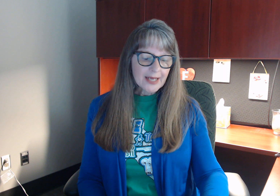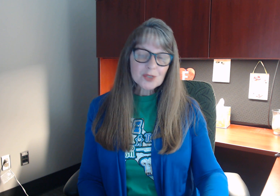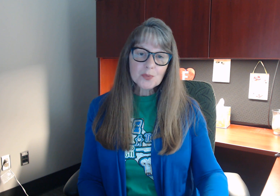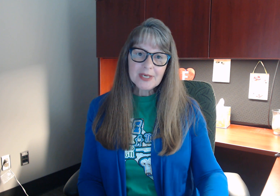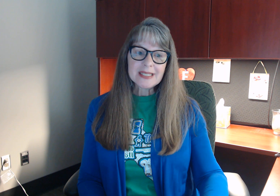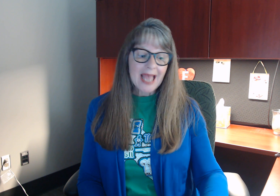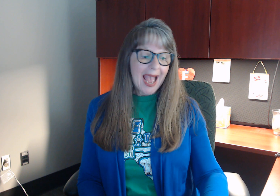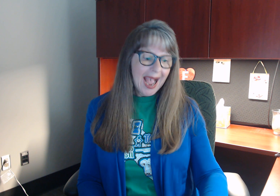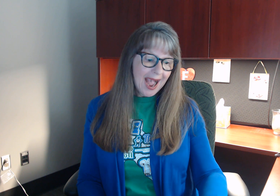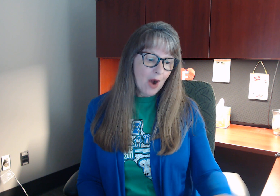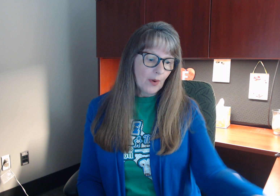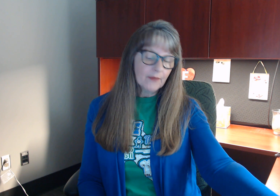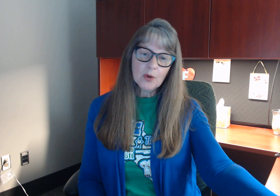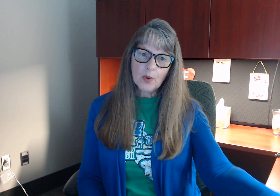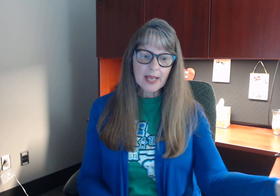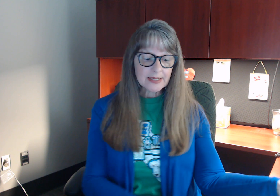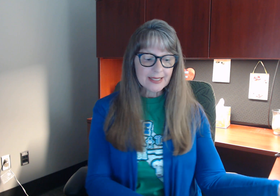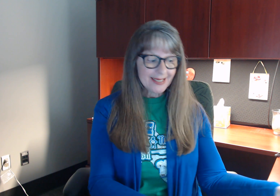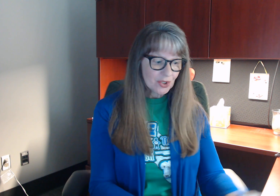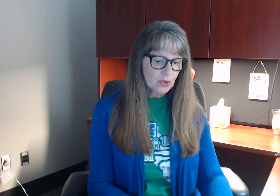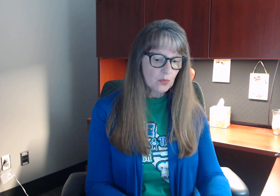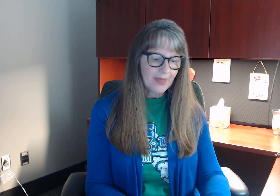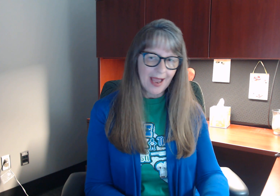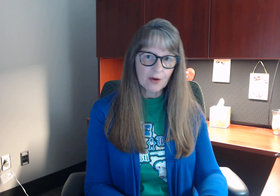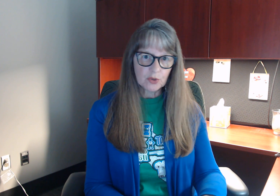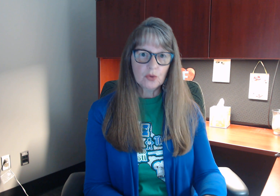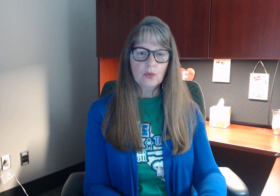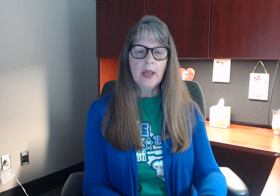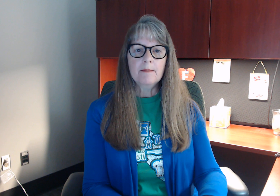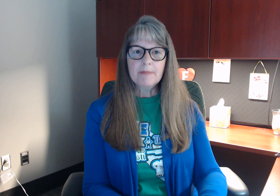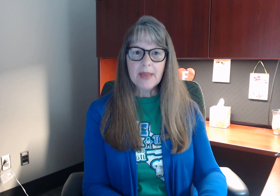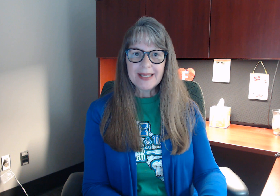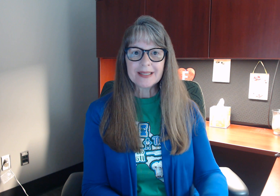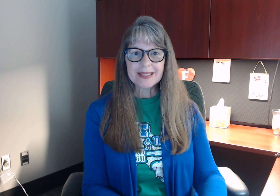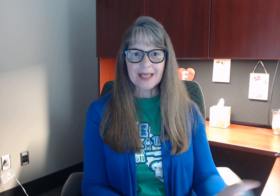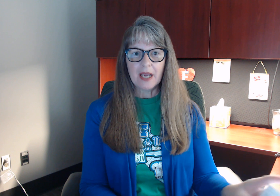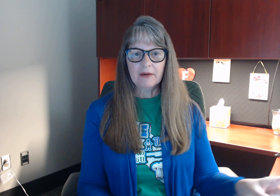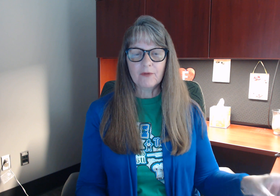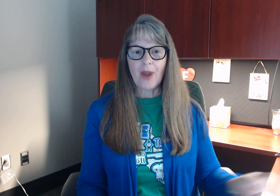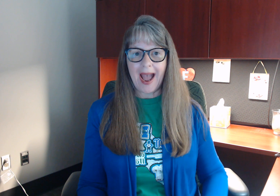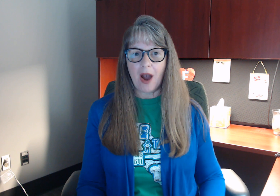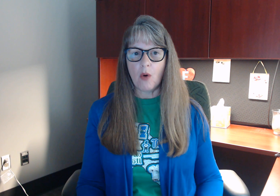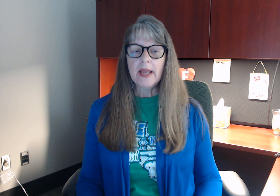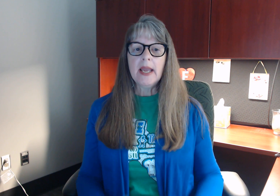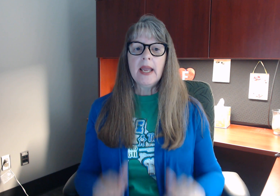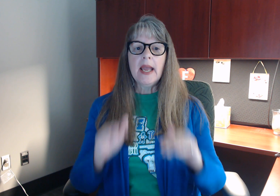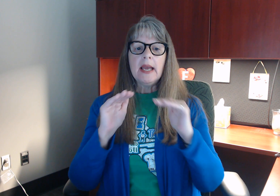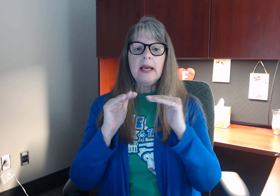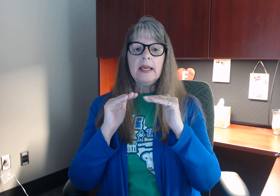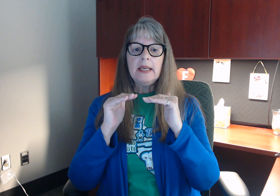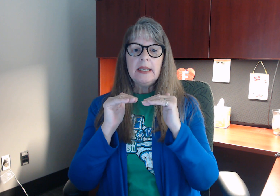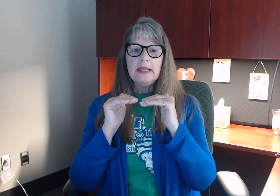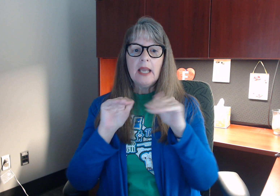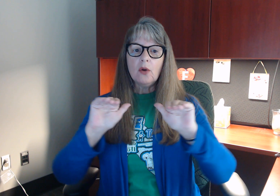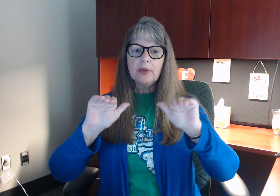next one is how, and everyone has an issue with how to make the sign for how. It not only is